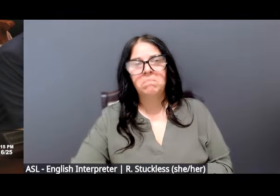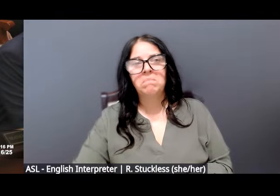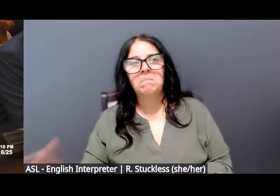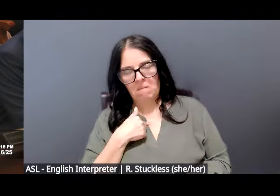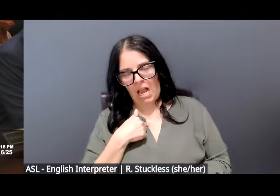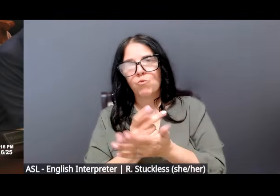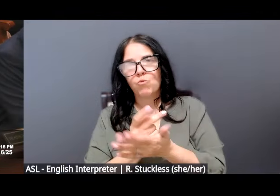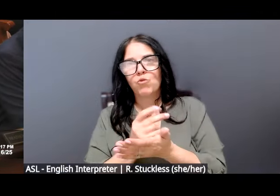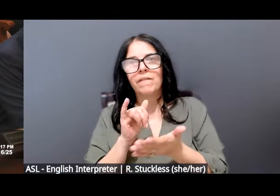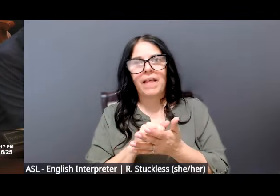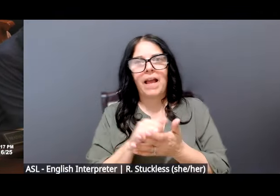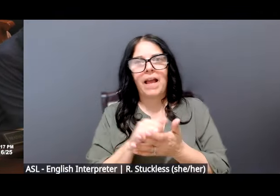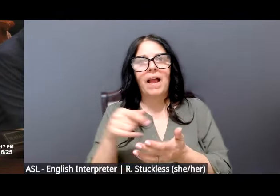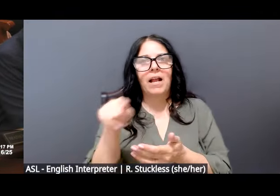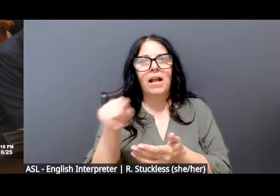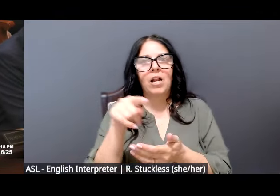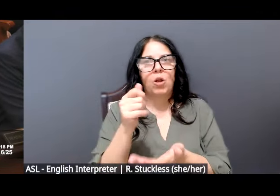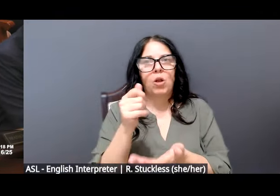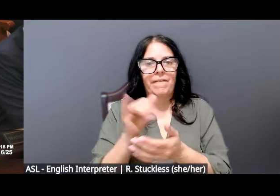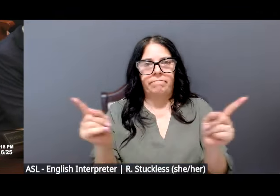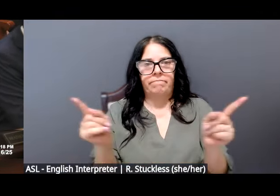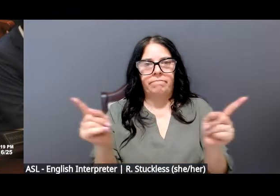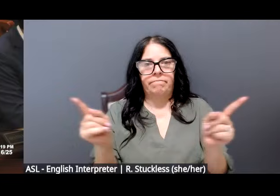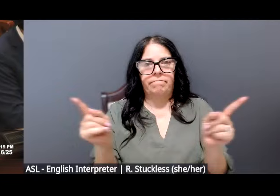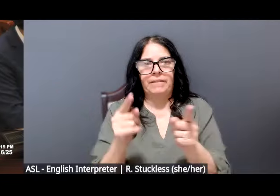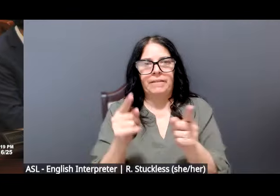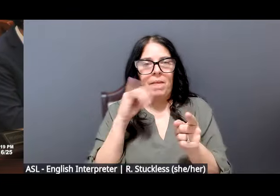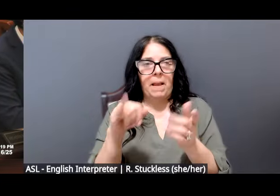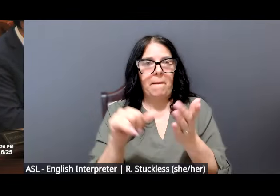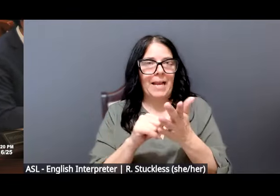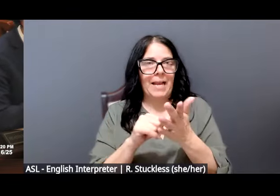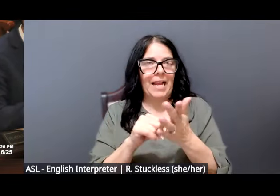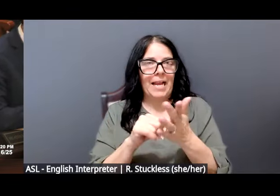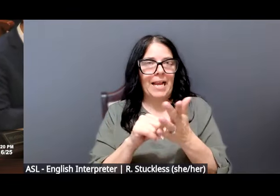4 scanner rolling end of life for the